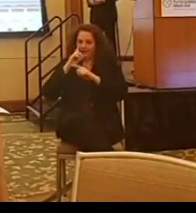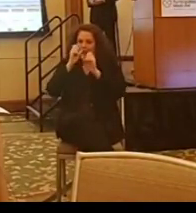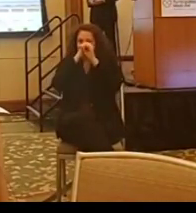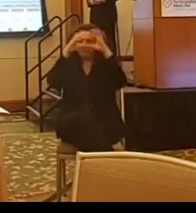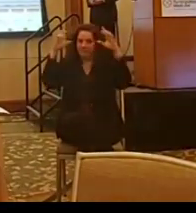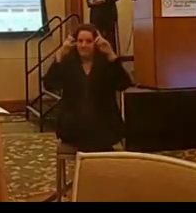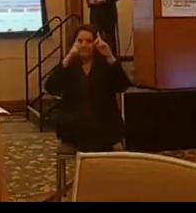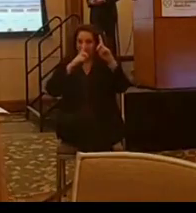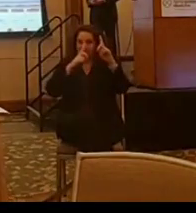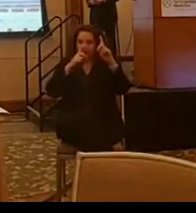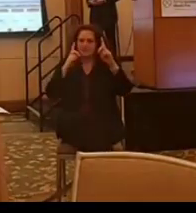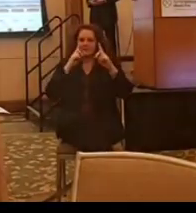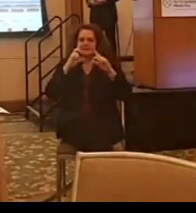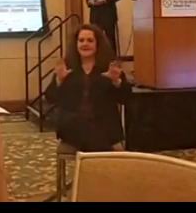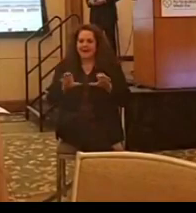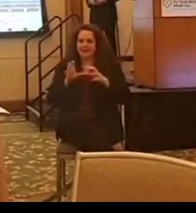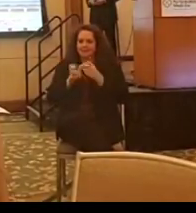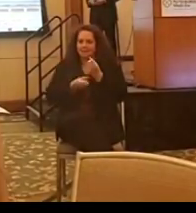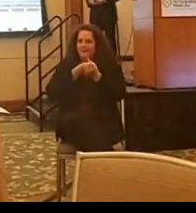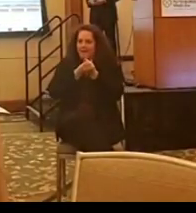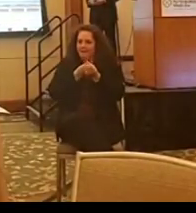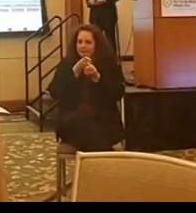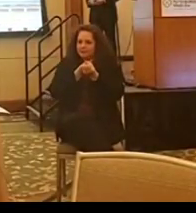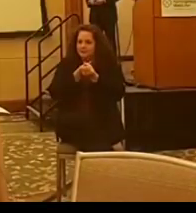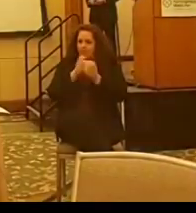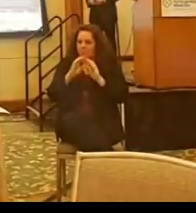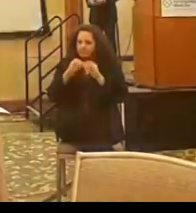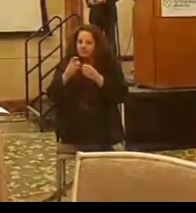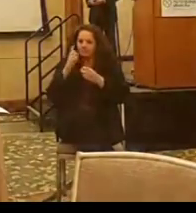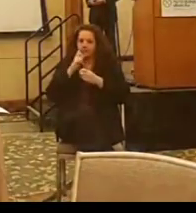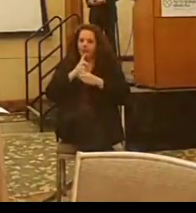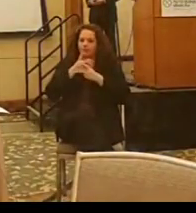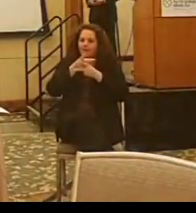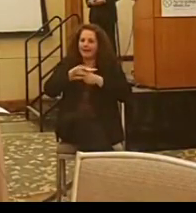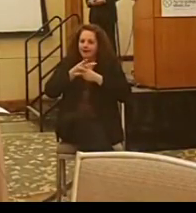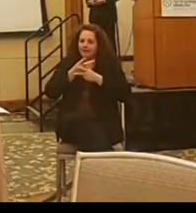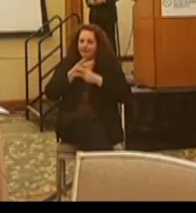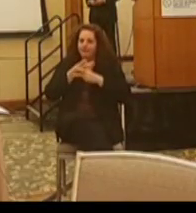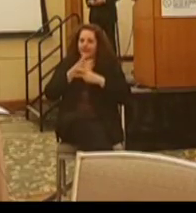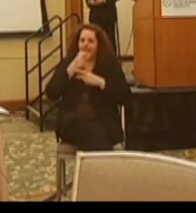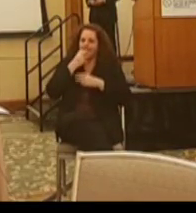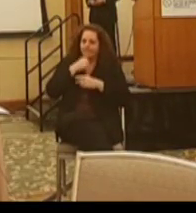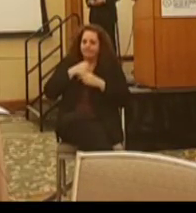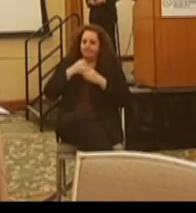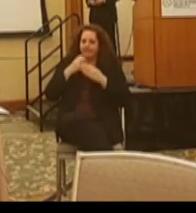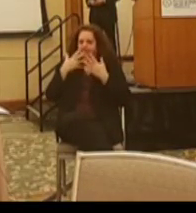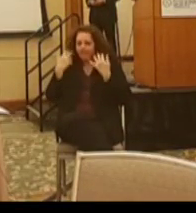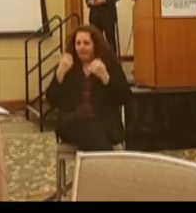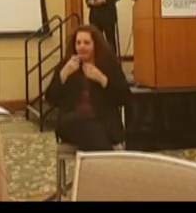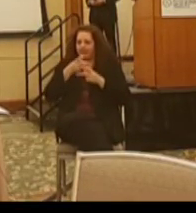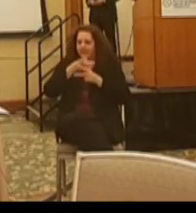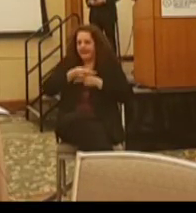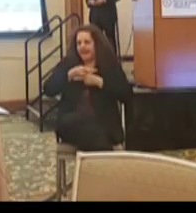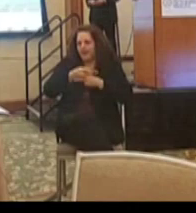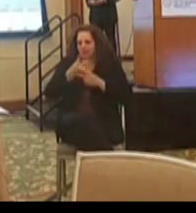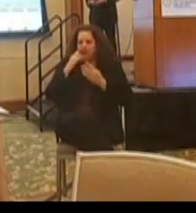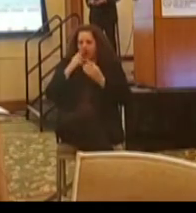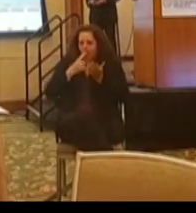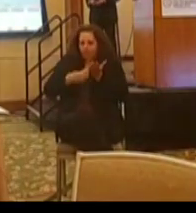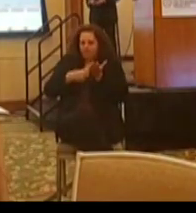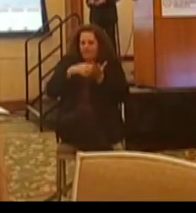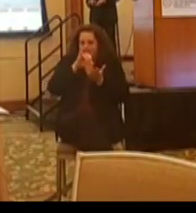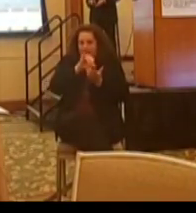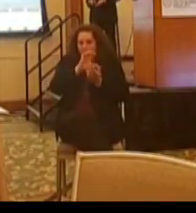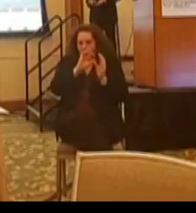action and advocacy organization for careful and kind care. And I can kind of get into that. We'll get into that a little bit